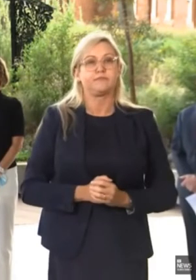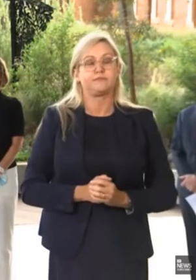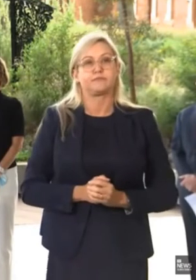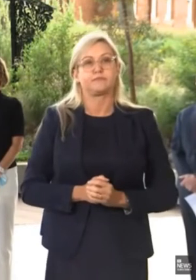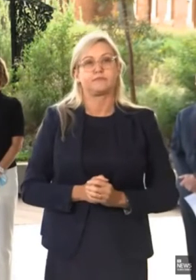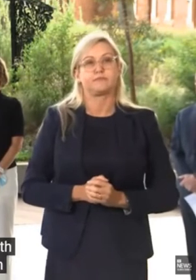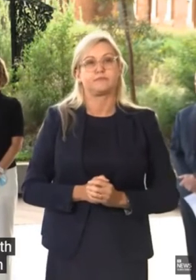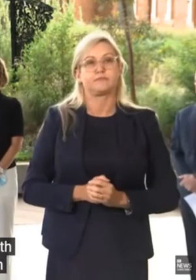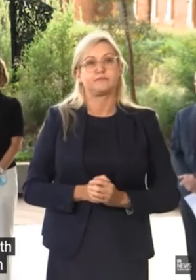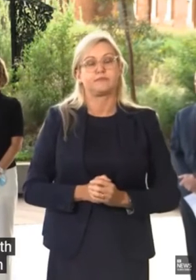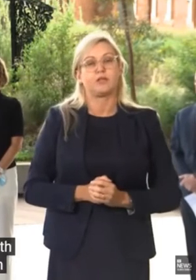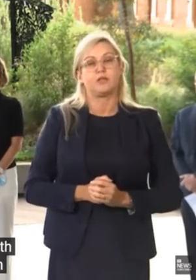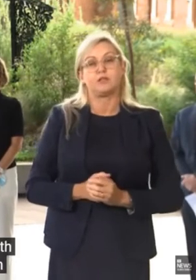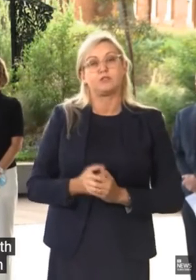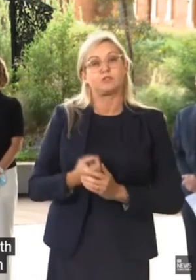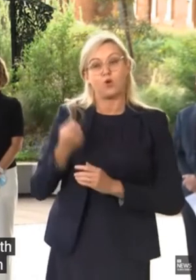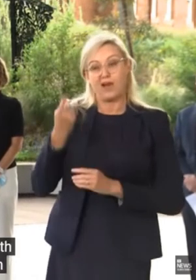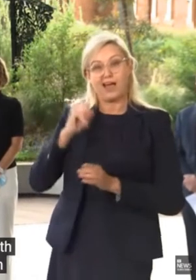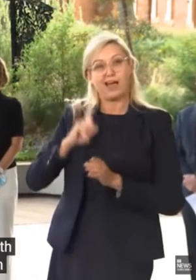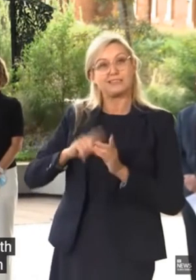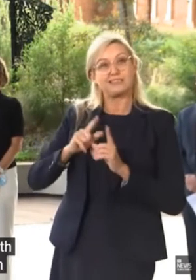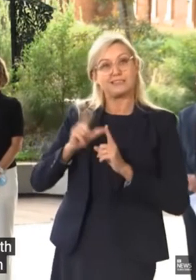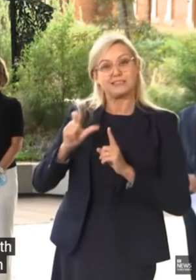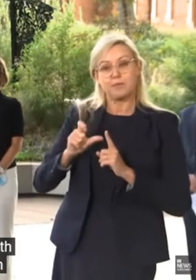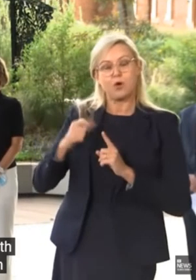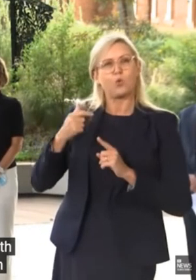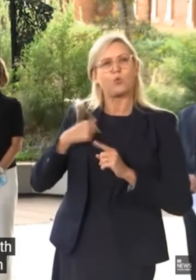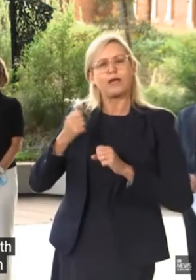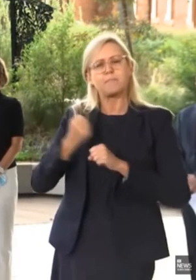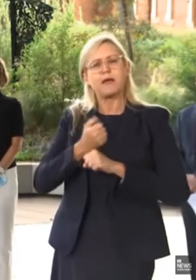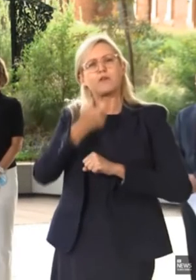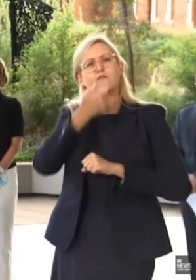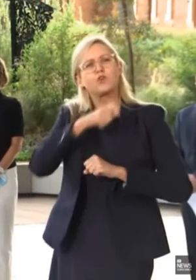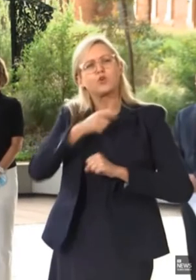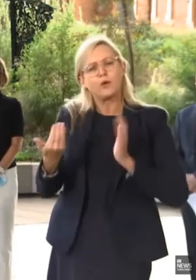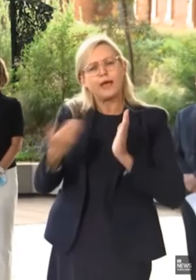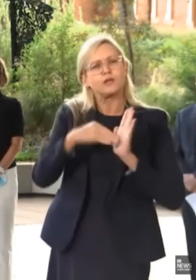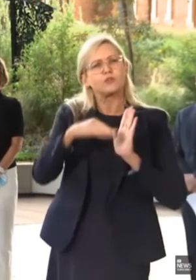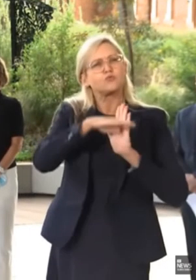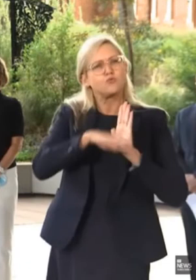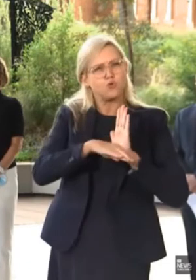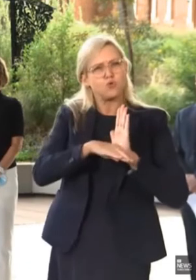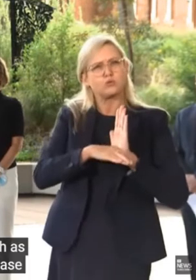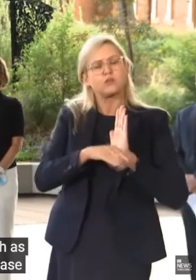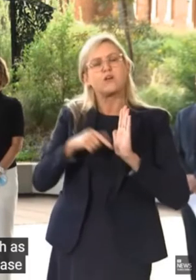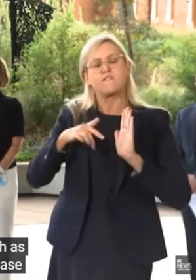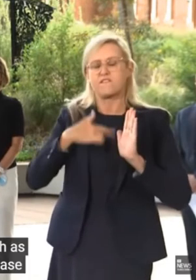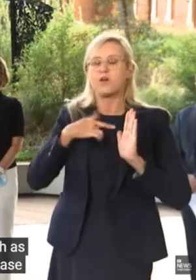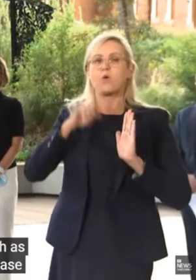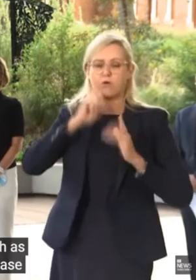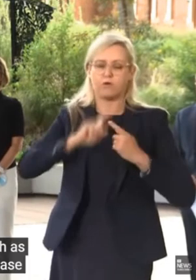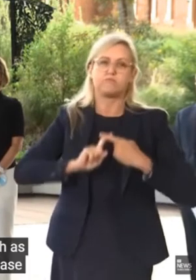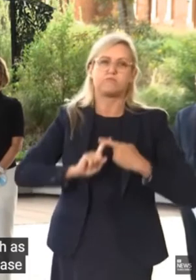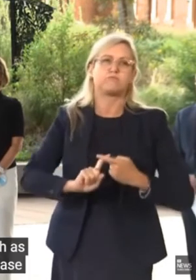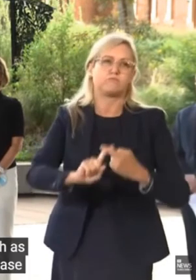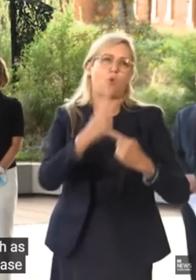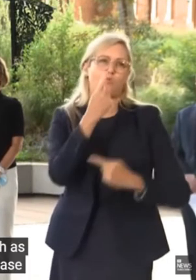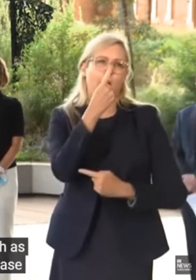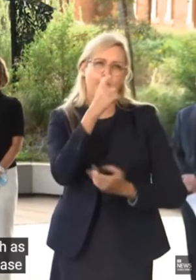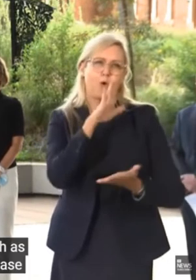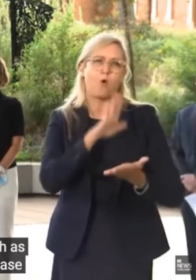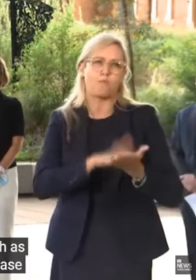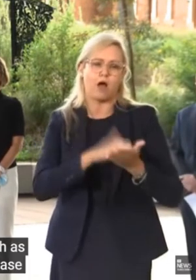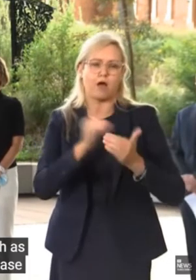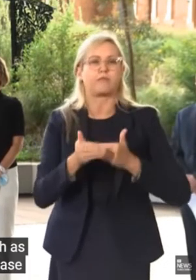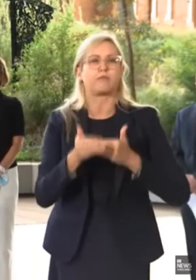over for another month. This is a cautious approach, a safe and measured approach as we move through this next phase,